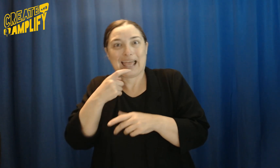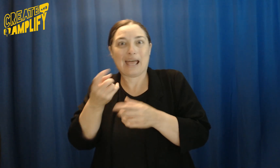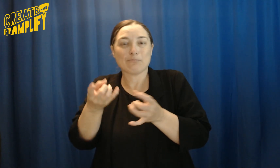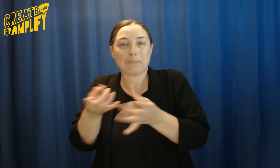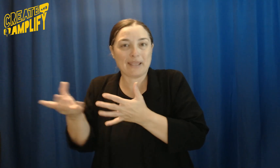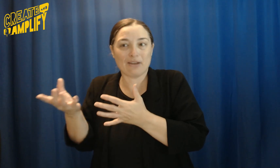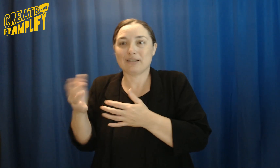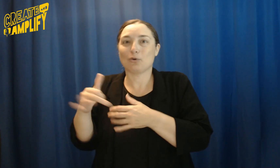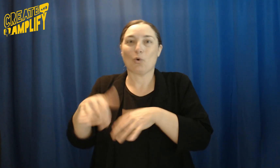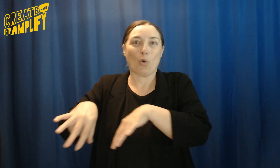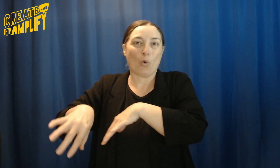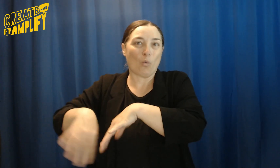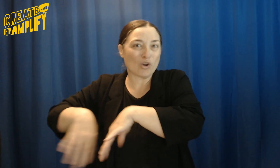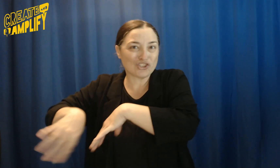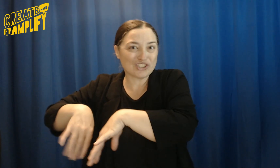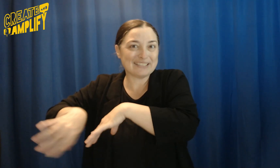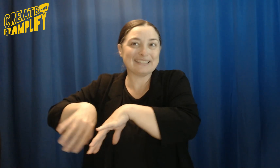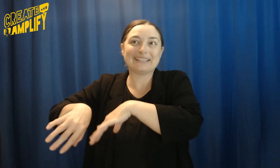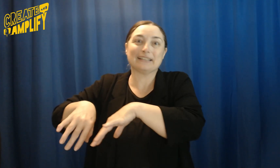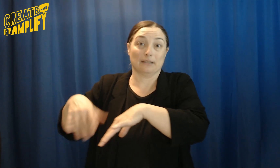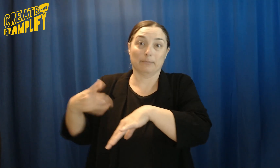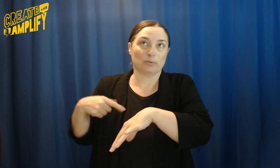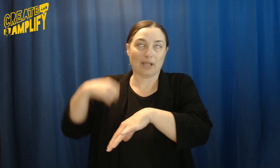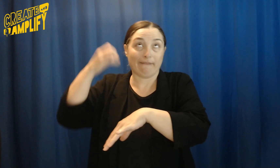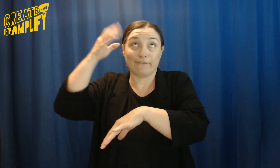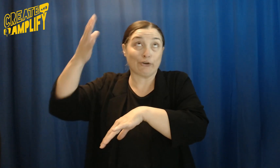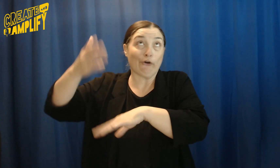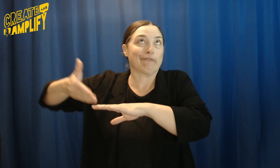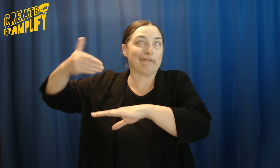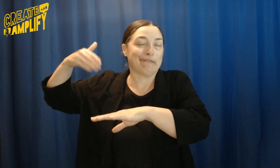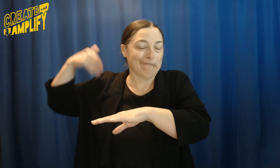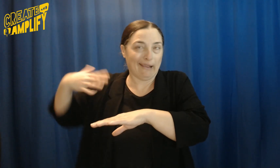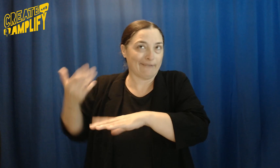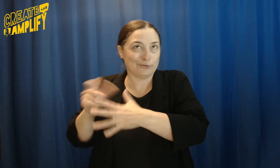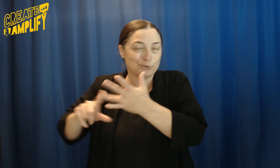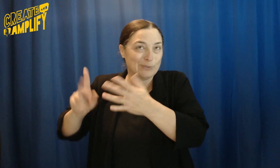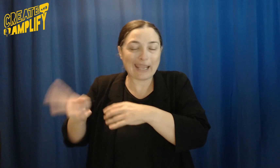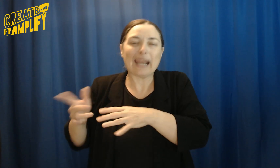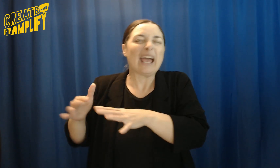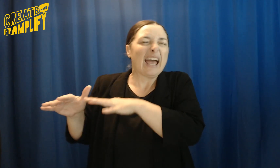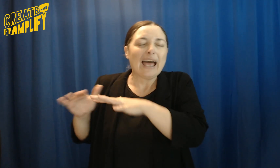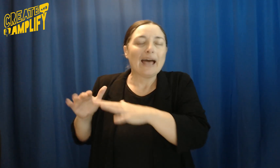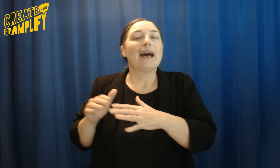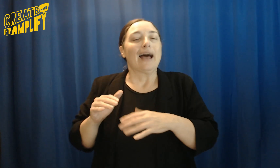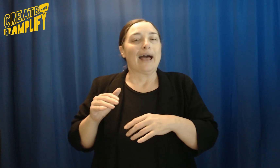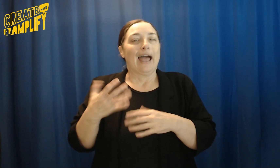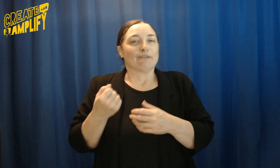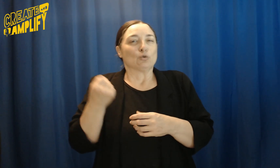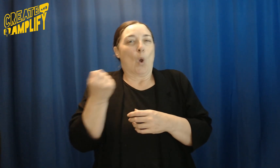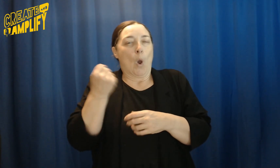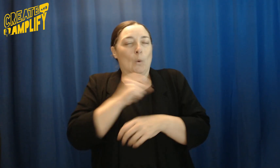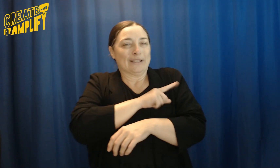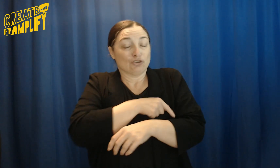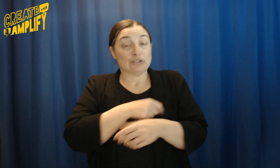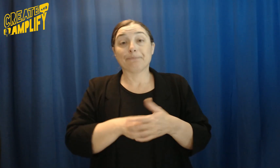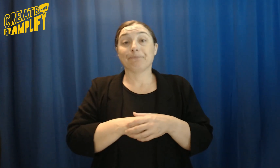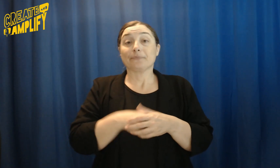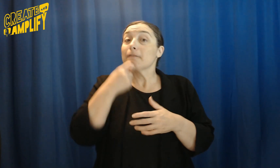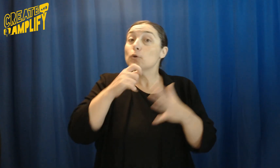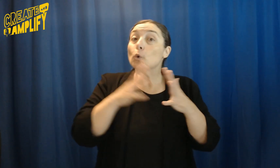again because I forgot about it. Yeah. Yeah. A few weeks ago, I had the